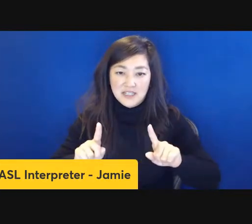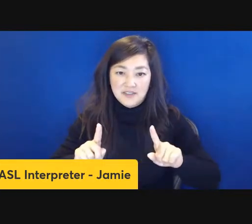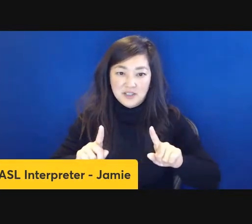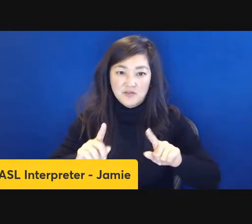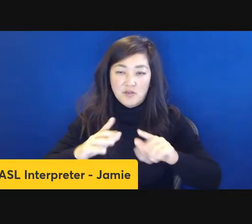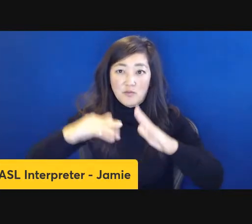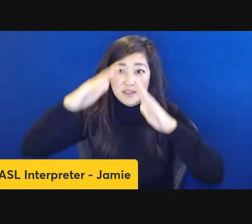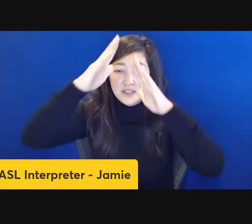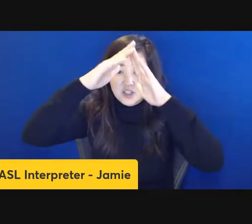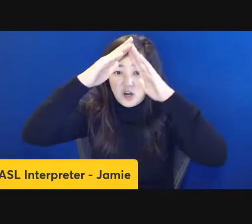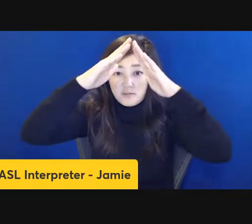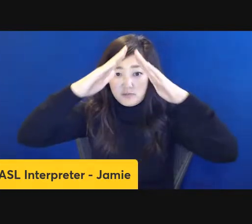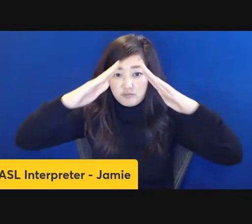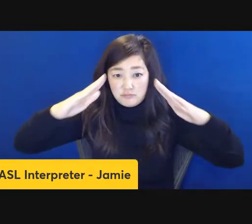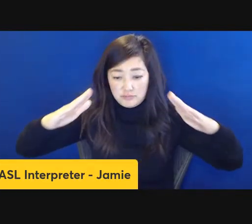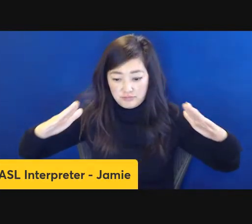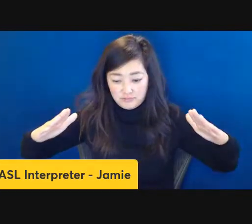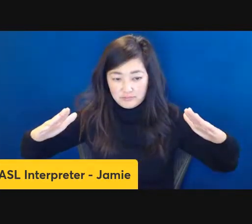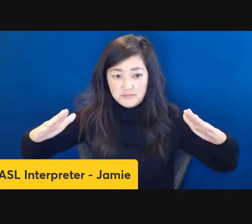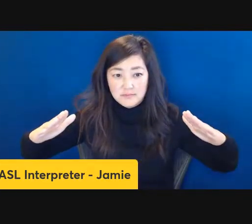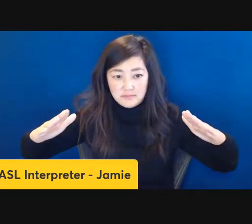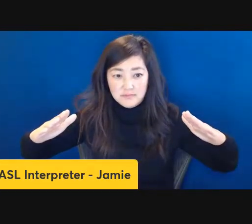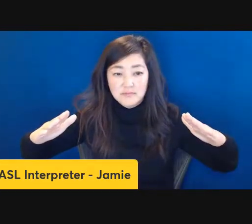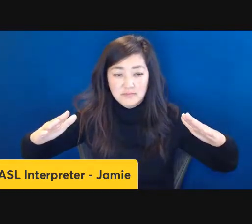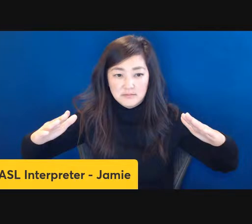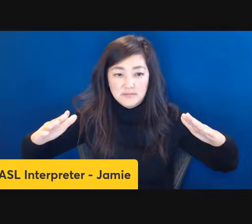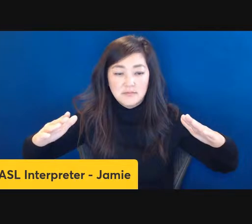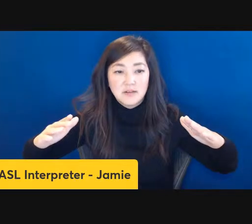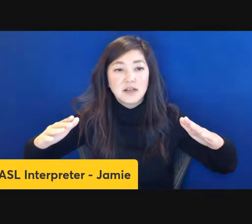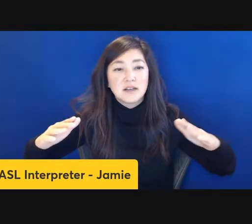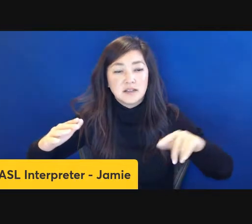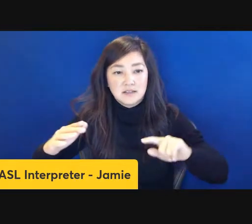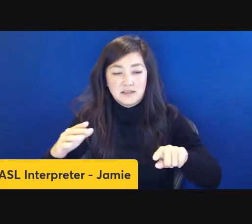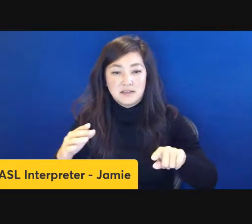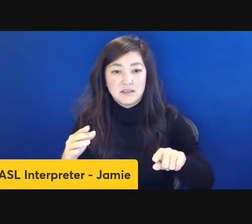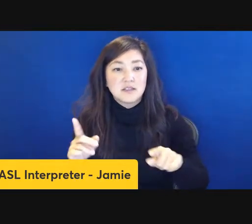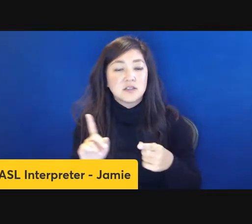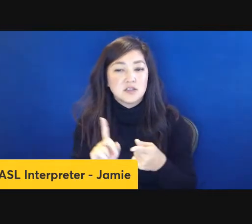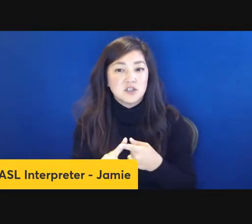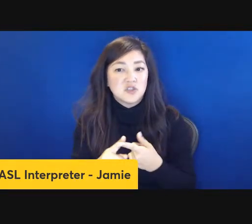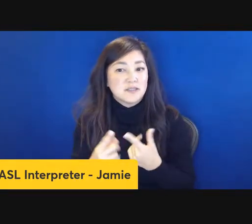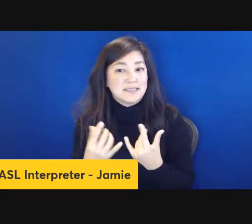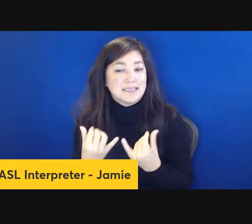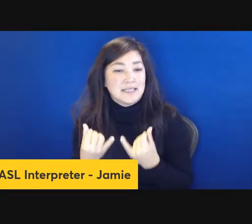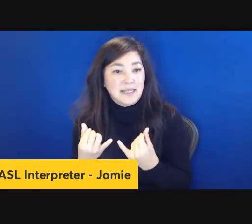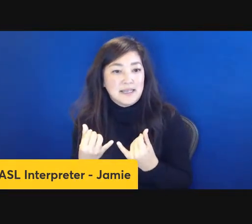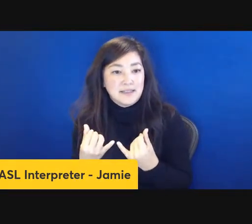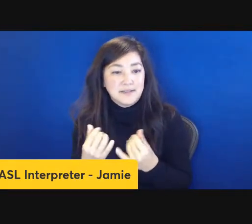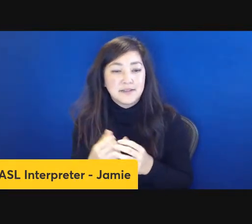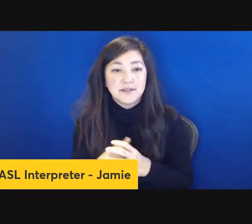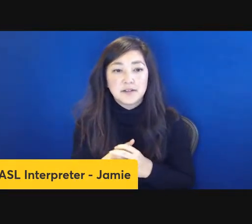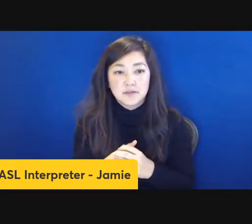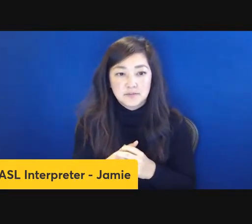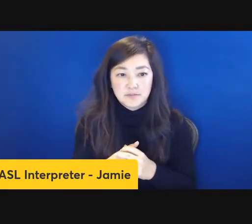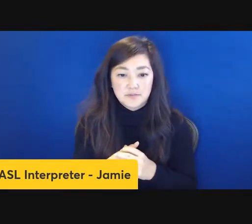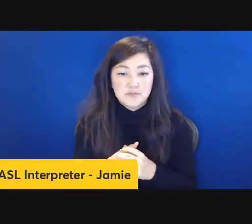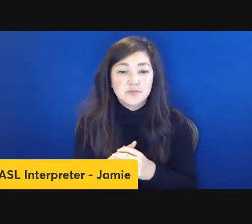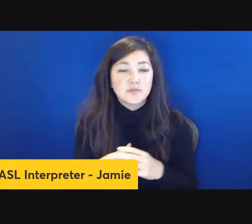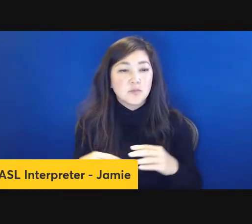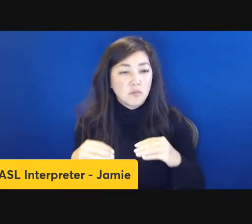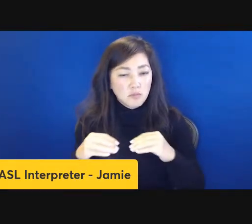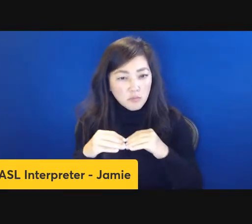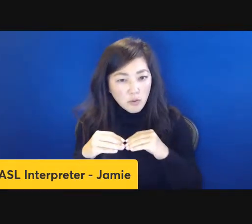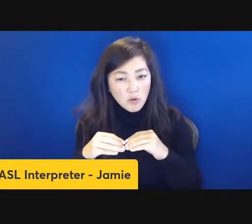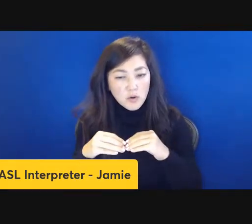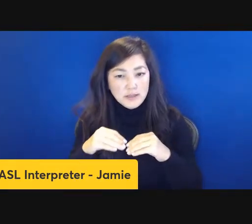persisted, a hierarchical and innate to the present, gaining more credibility through more